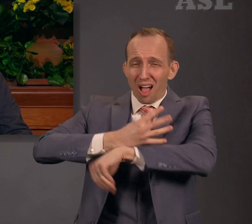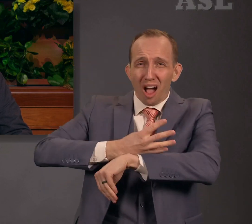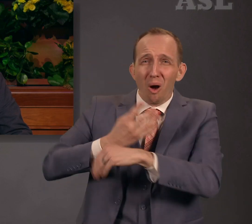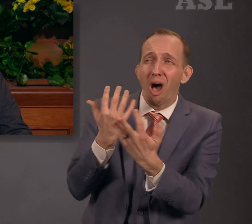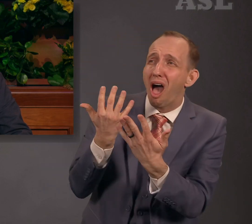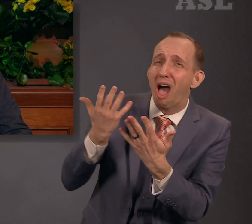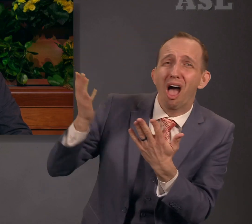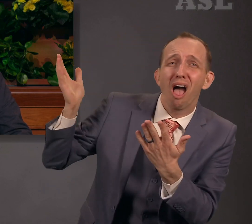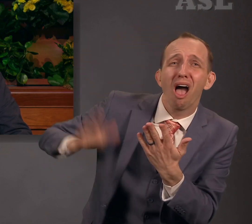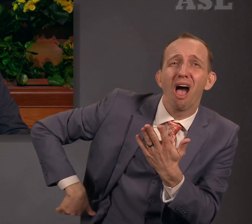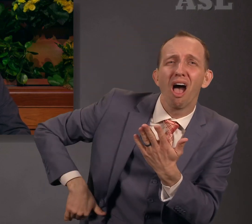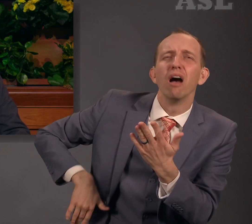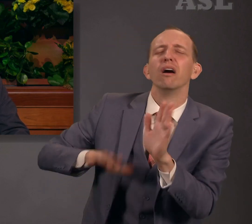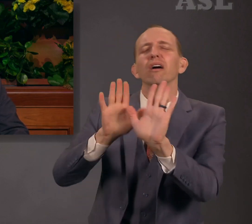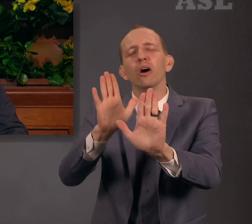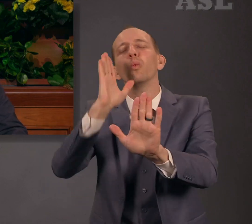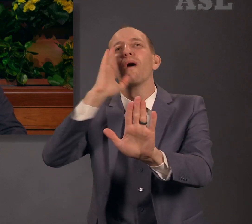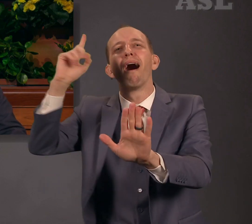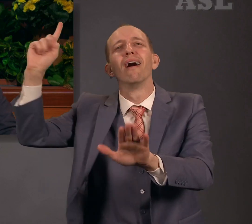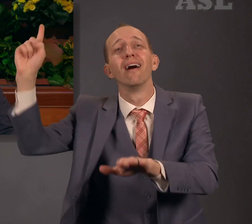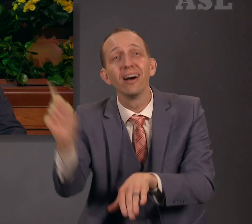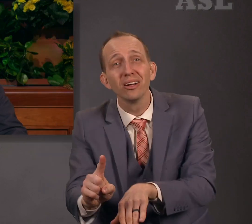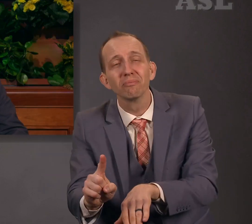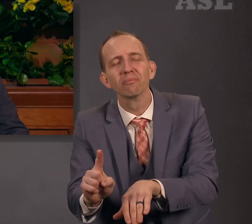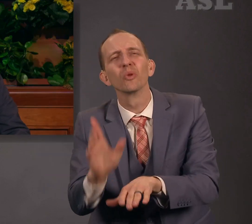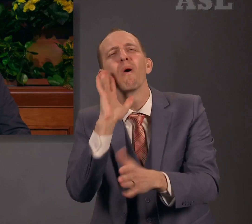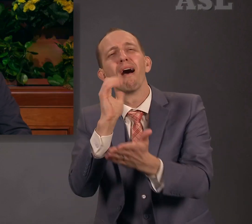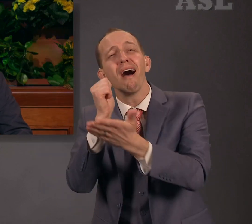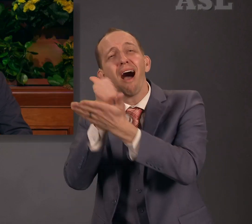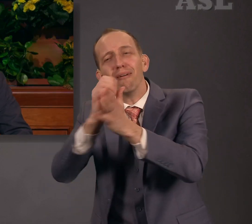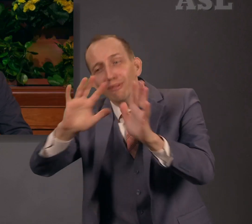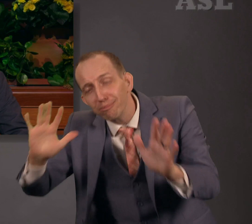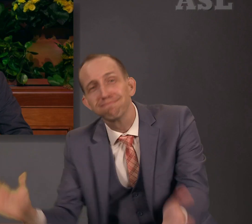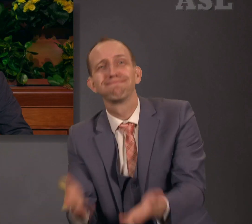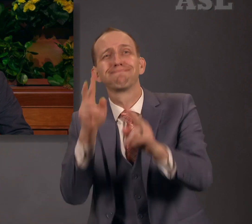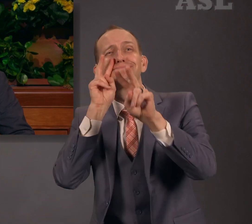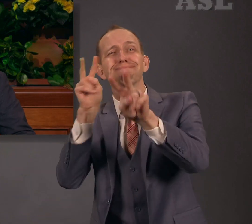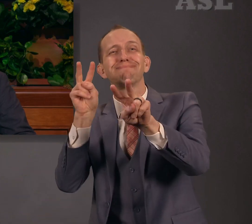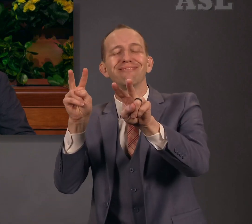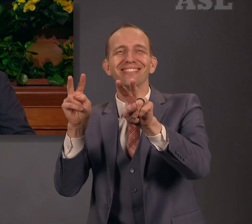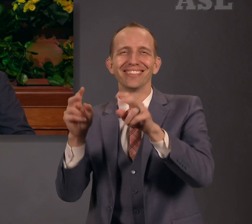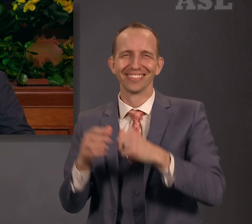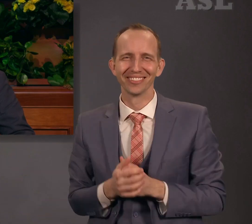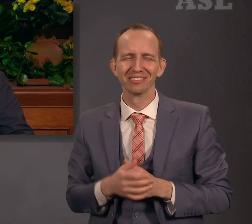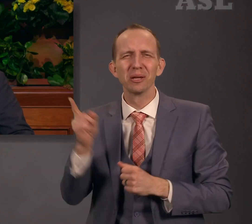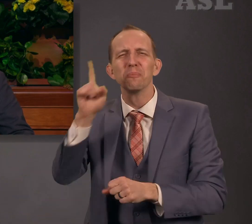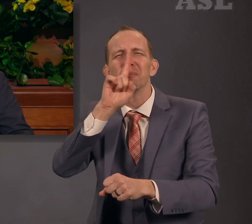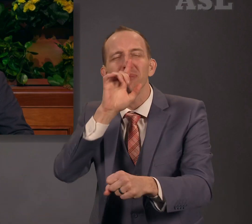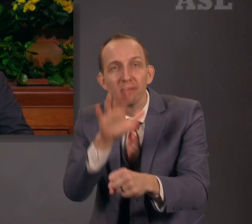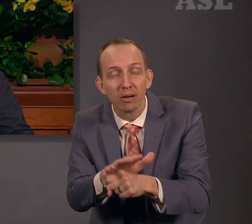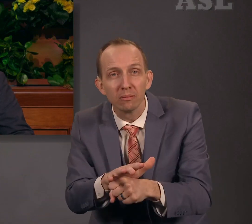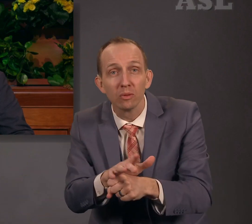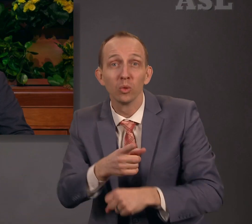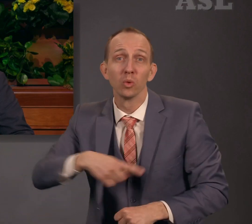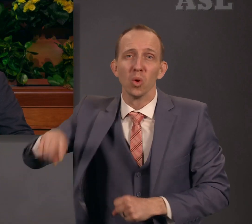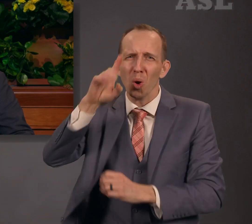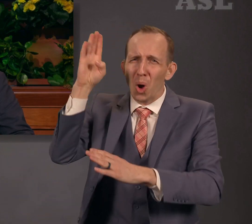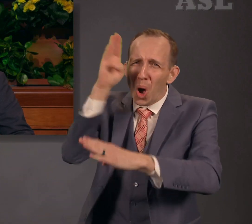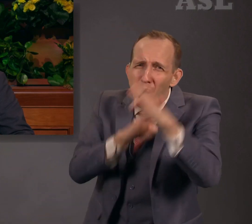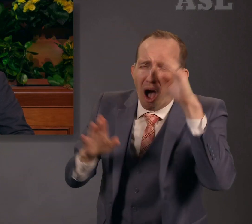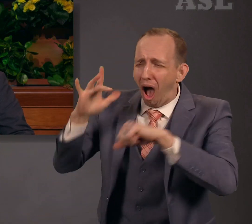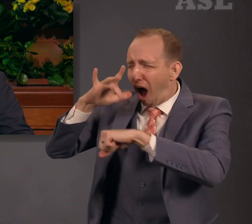come to our aid or to raise our hopes back to life. He promised, "Let not your heart be